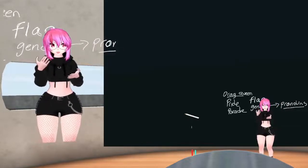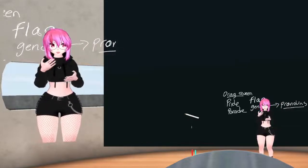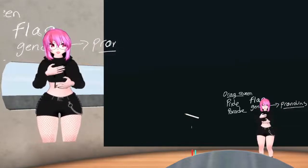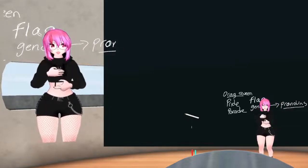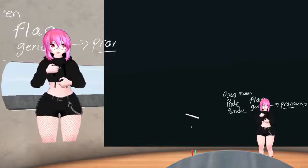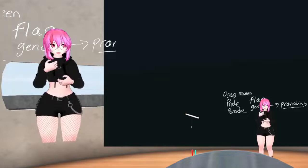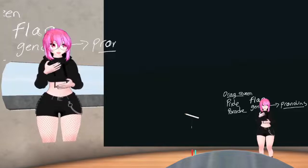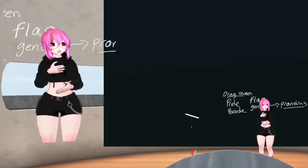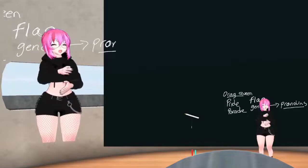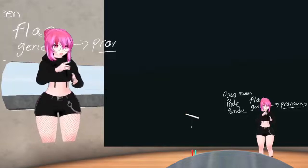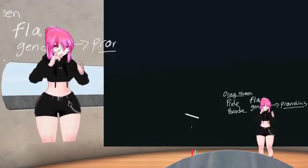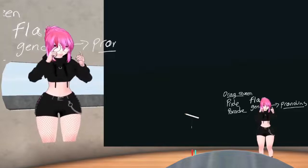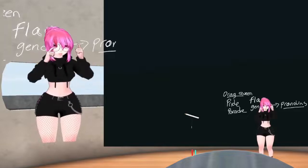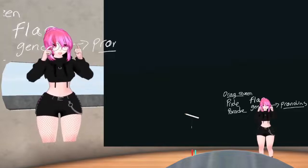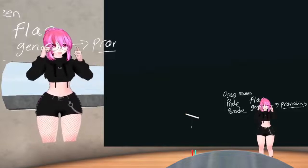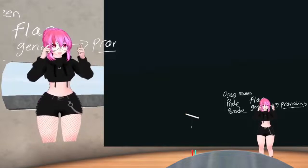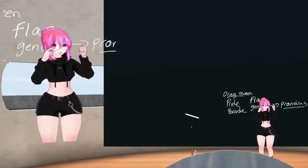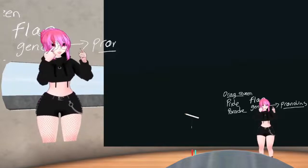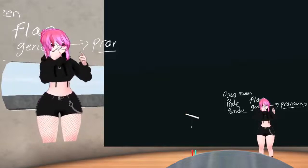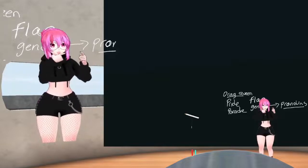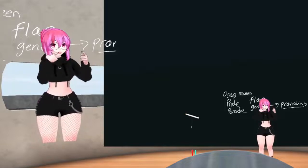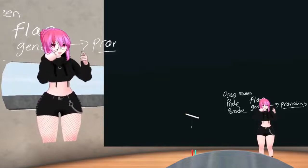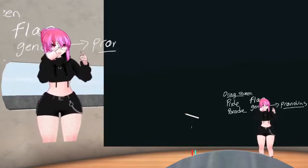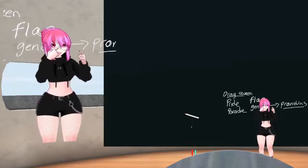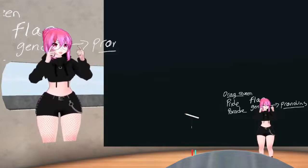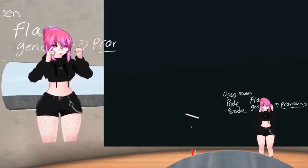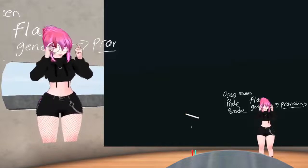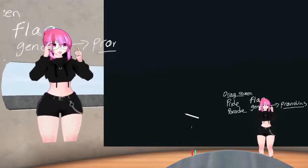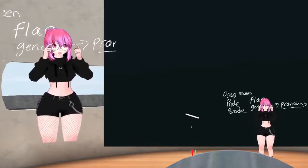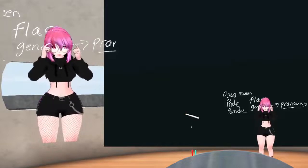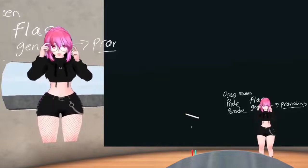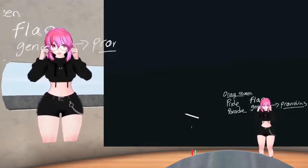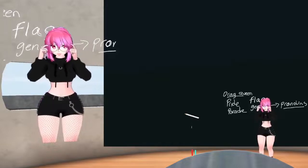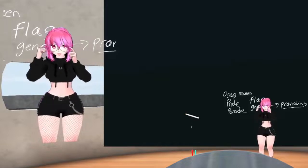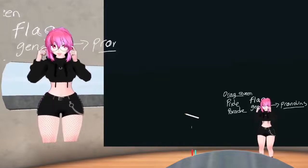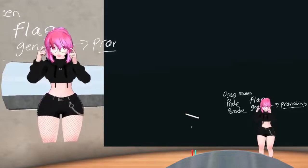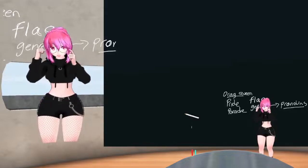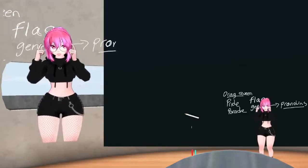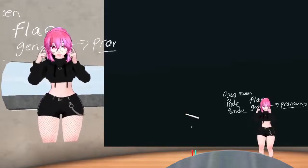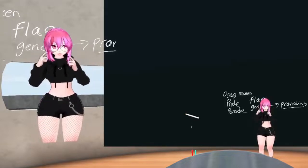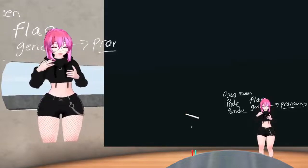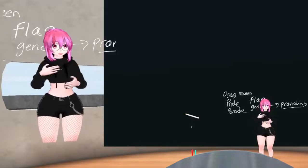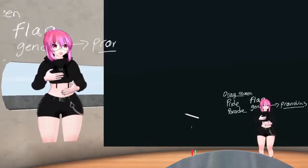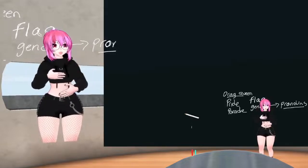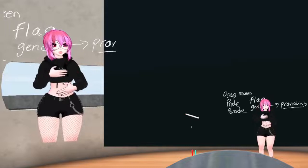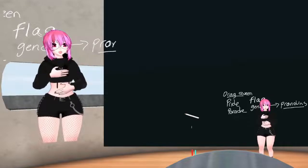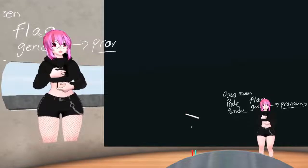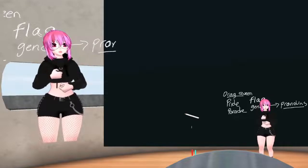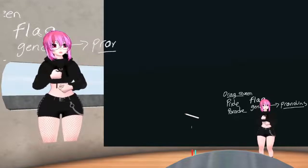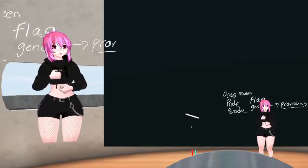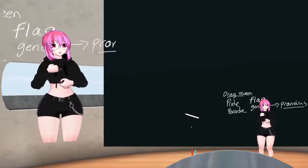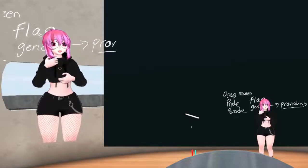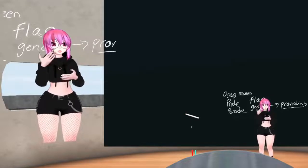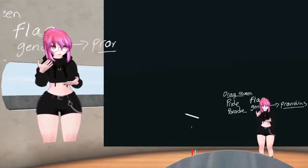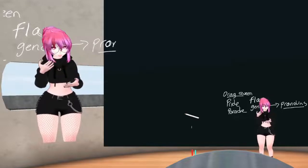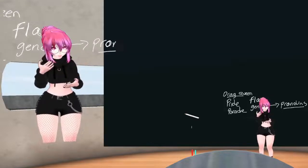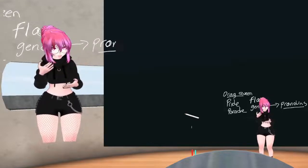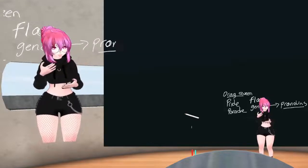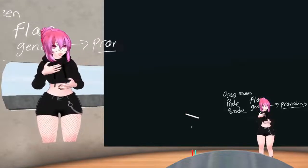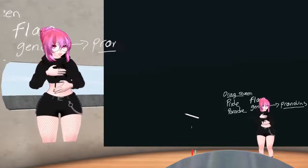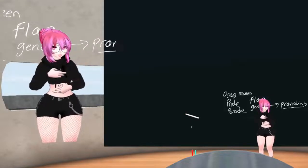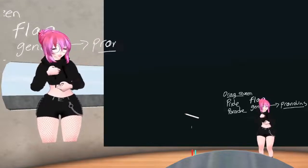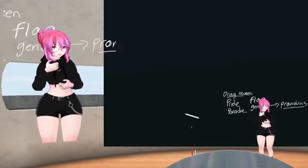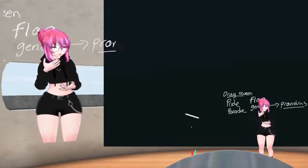you're bringing it outward. Oh yeah, sorry. Expression as in facial expression. This is expression as like facial expression. But if you're talking about